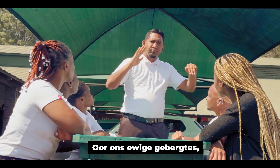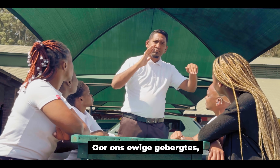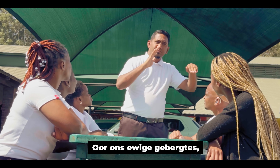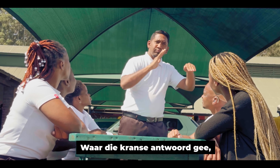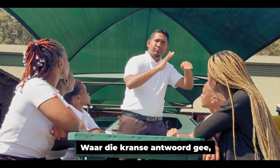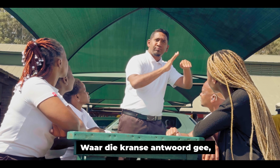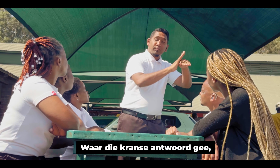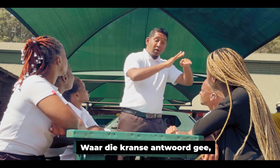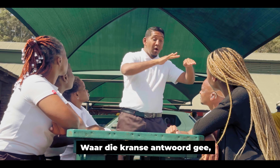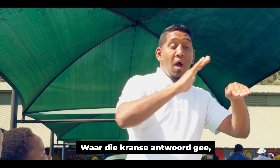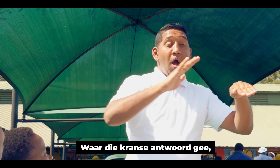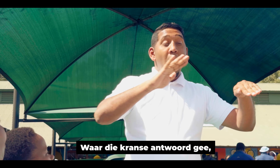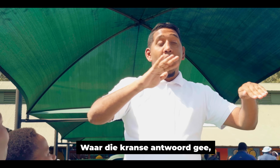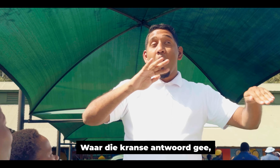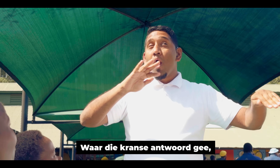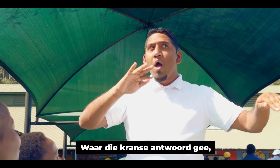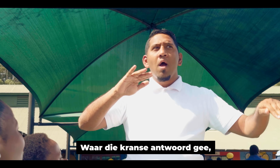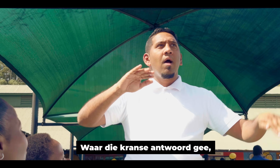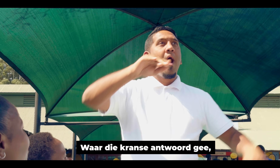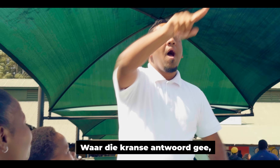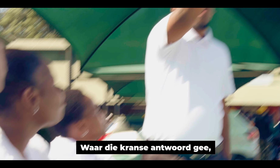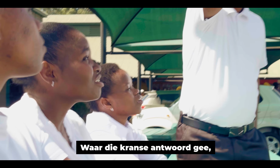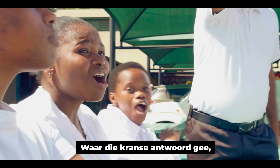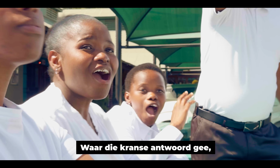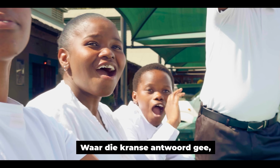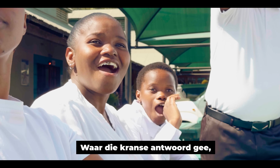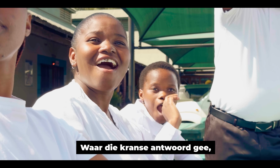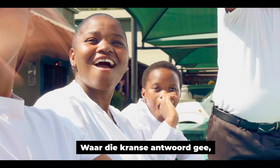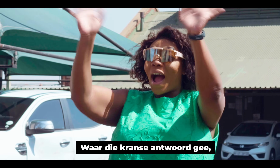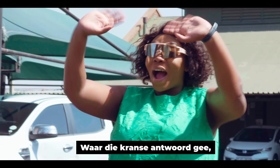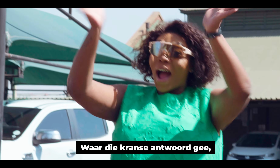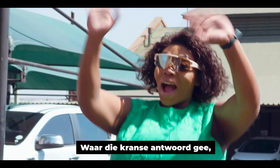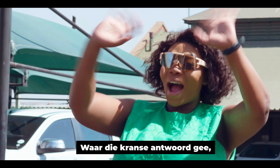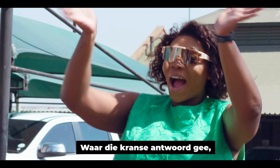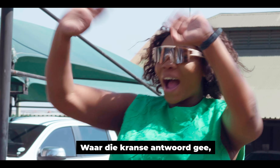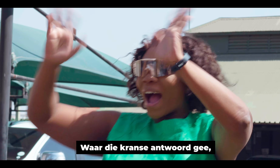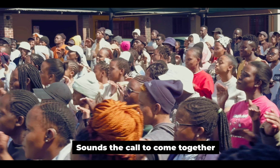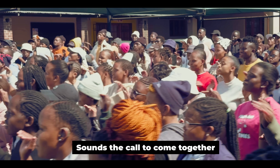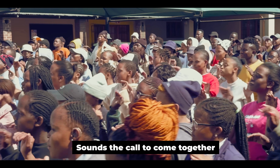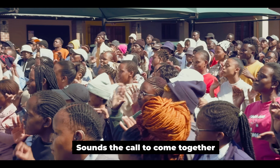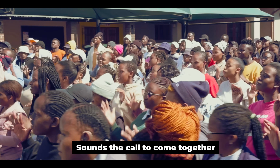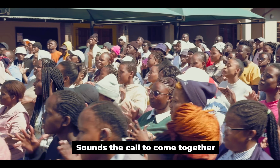Gebet war die große Antwort hier sounds the call